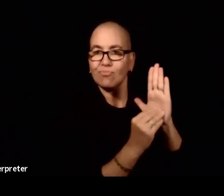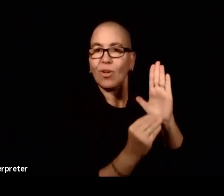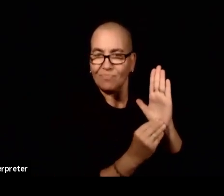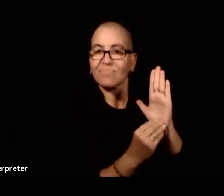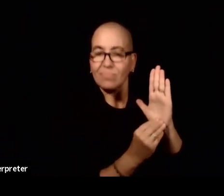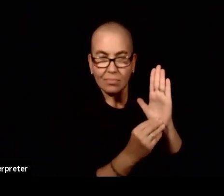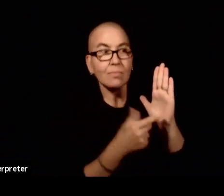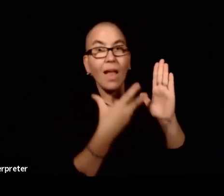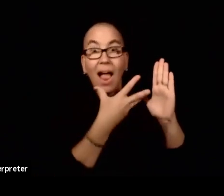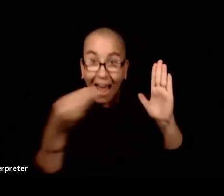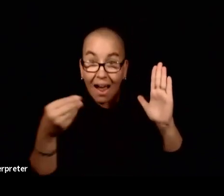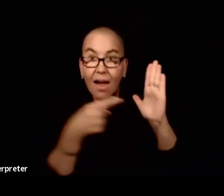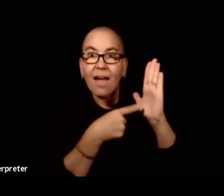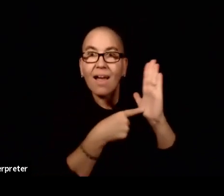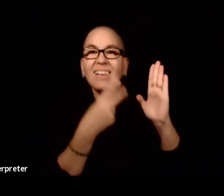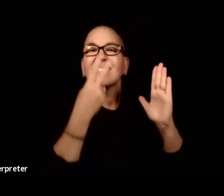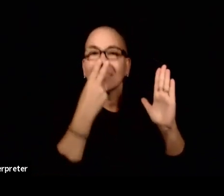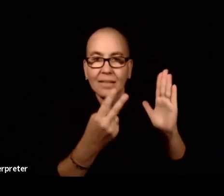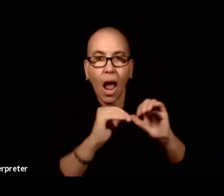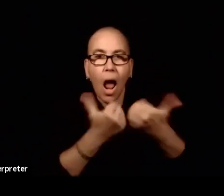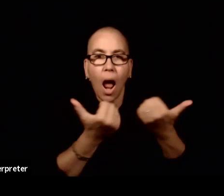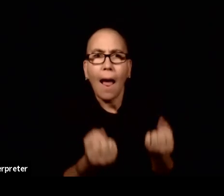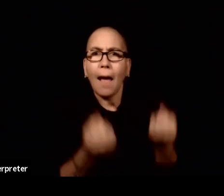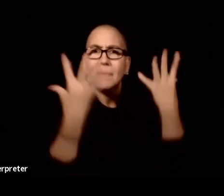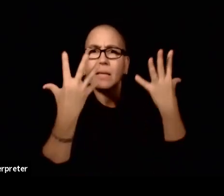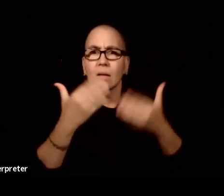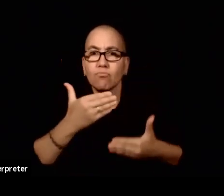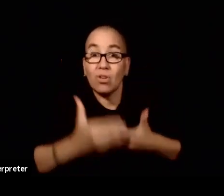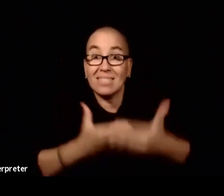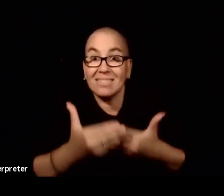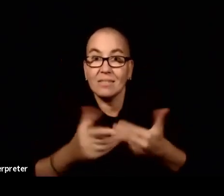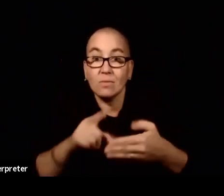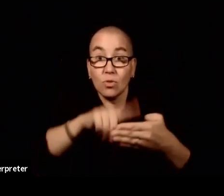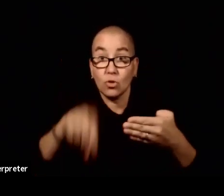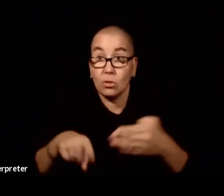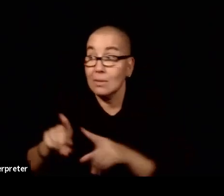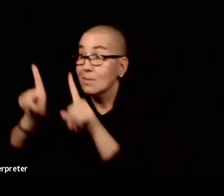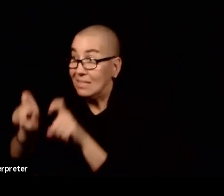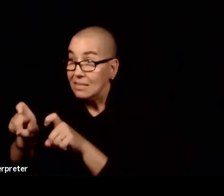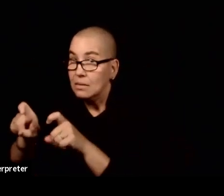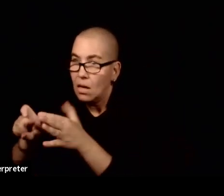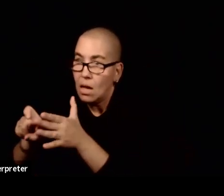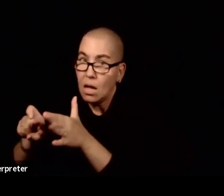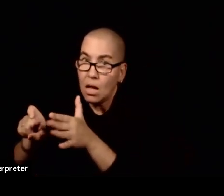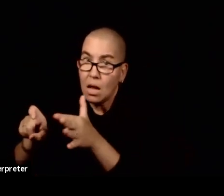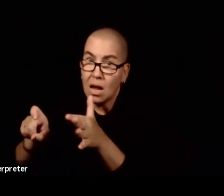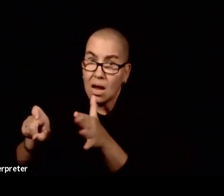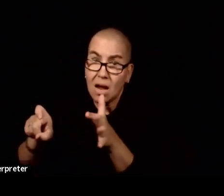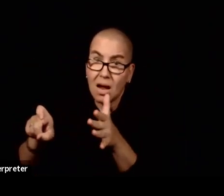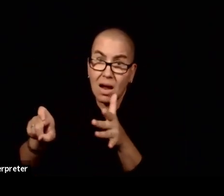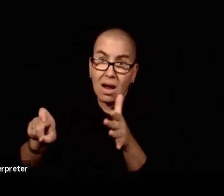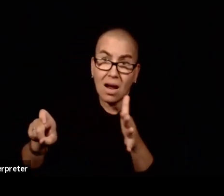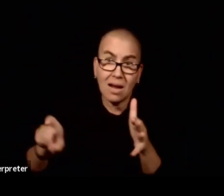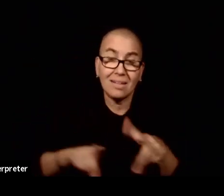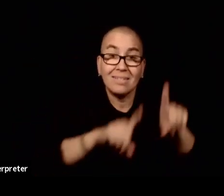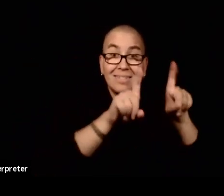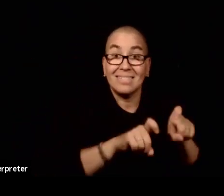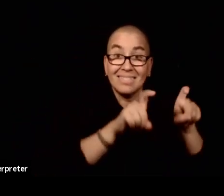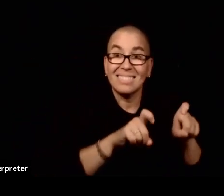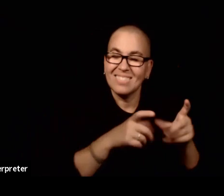people are being tested multiple times, which is the recommended protocol, for instance, in long-term care, as we've